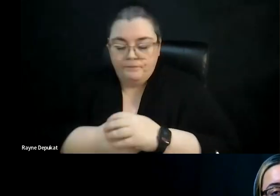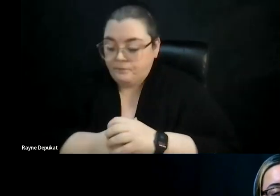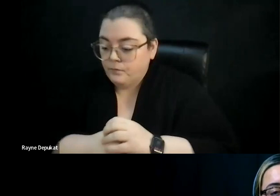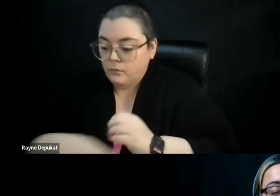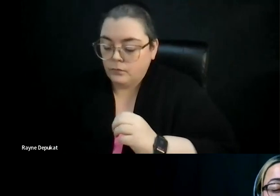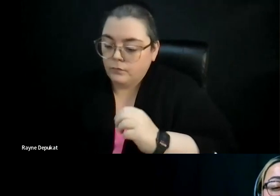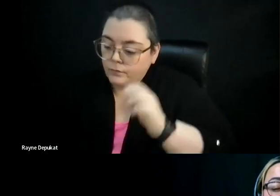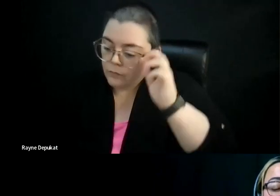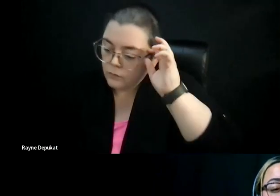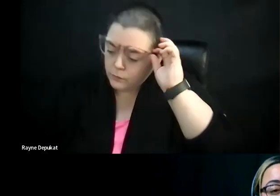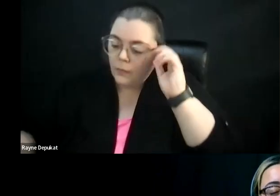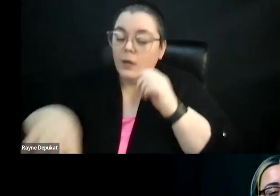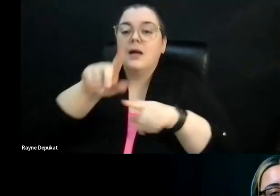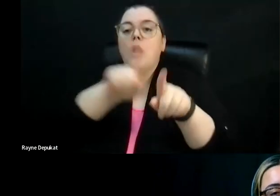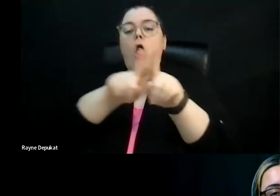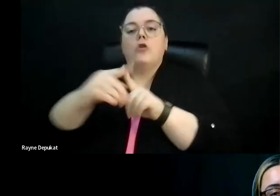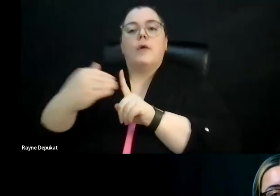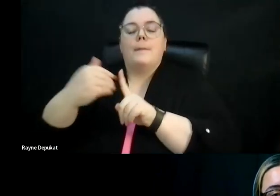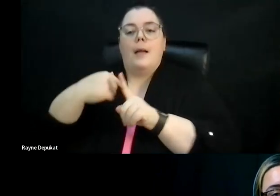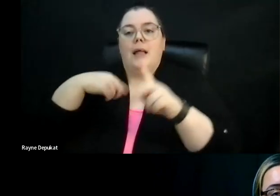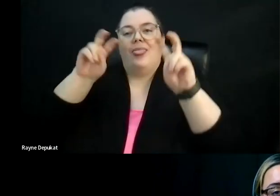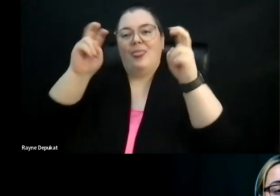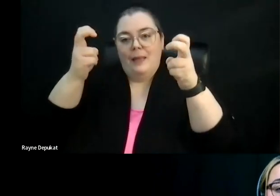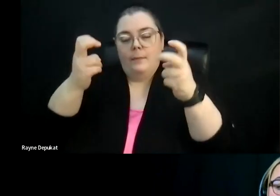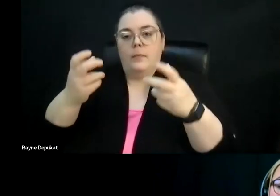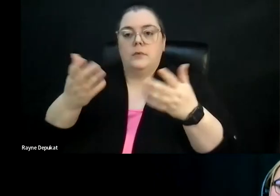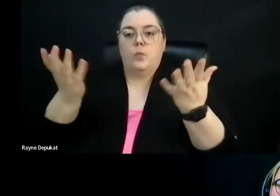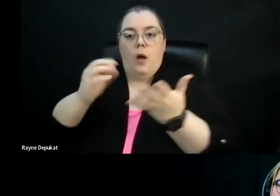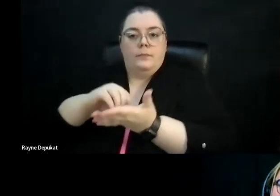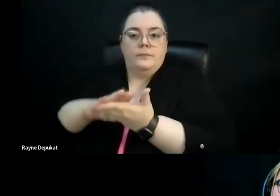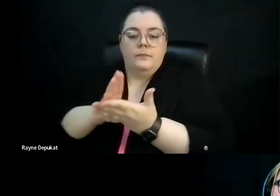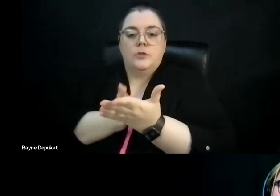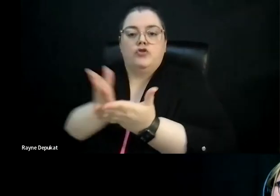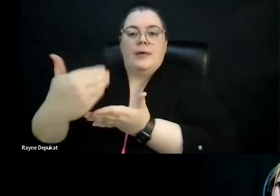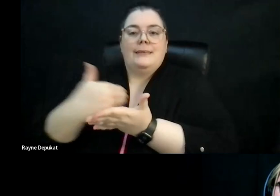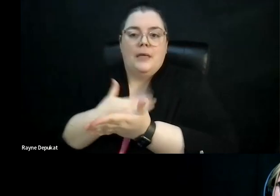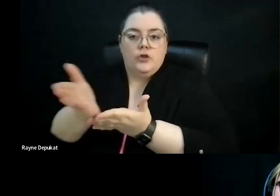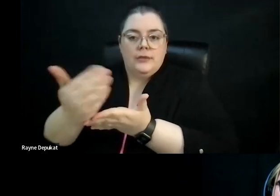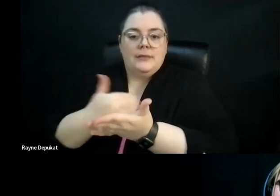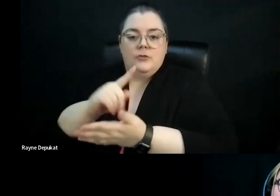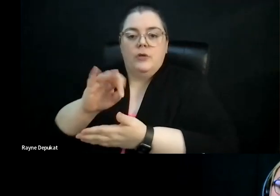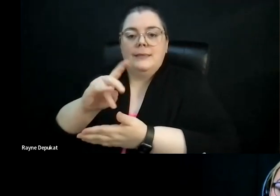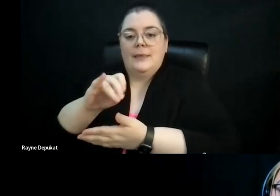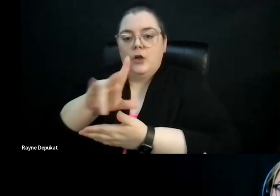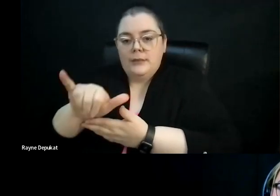Just have a specific schedule that's suggested to them. Also, you remind me of the theme, transparency,